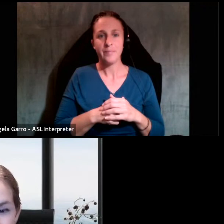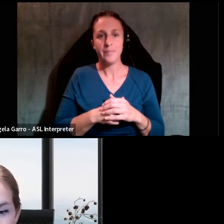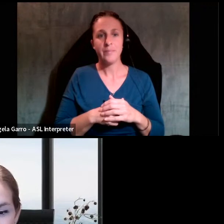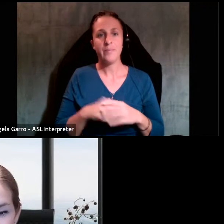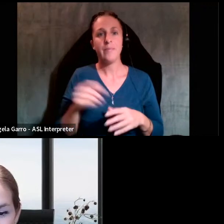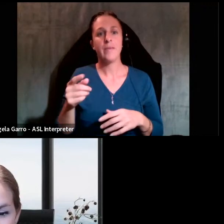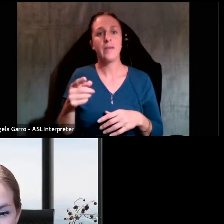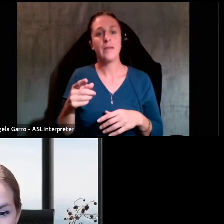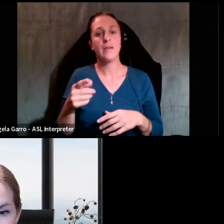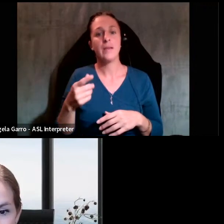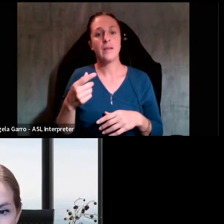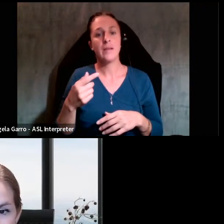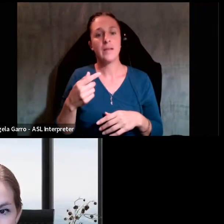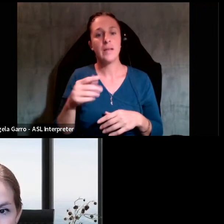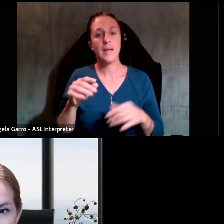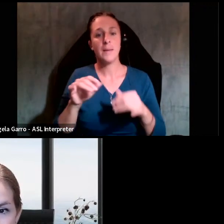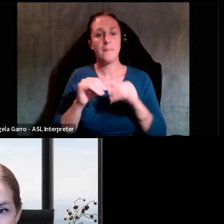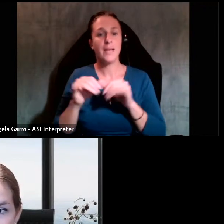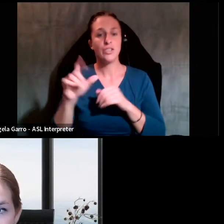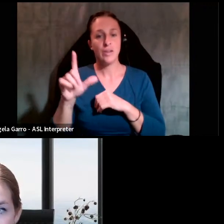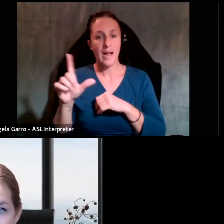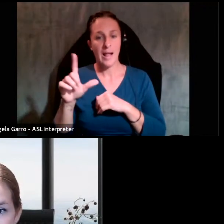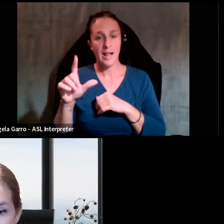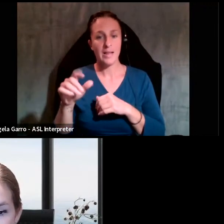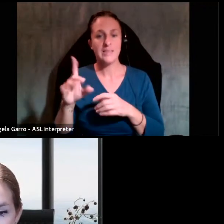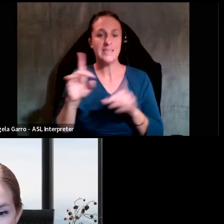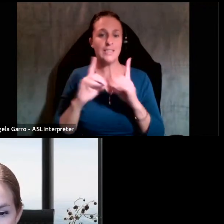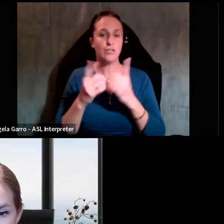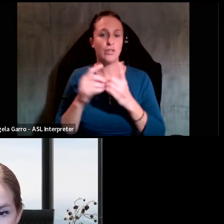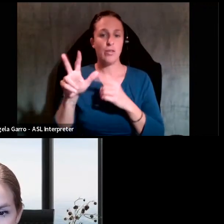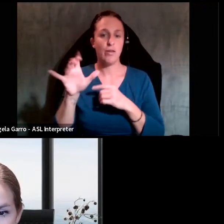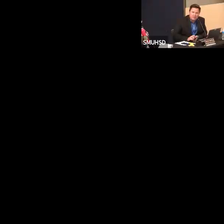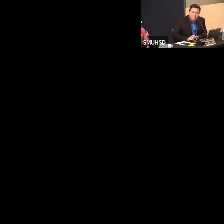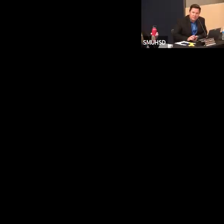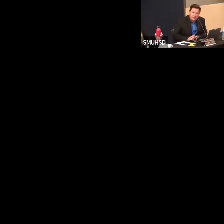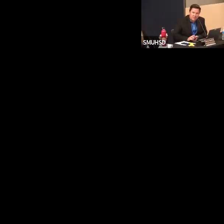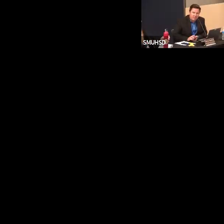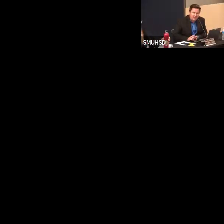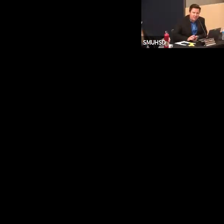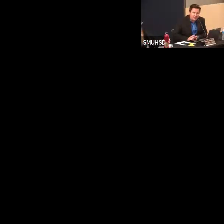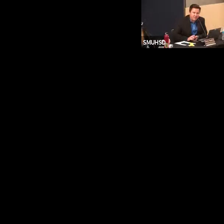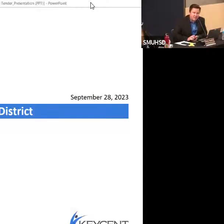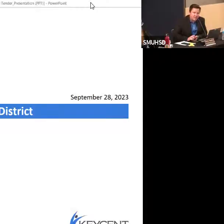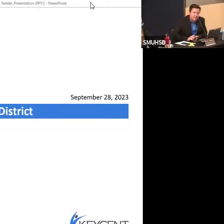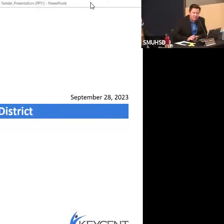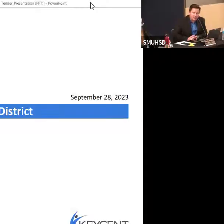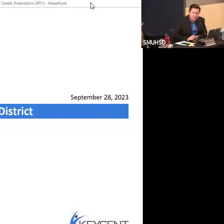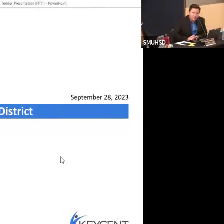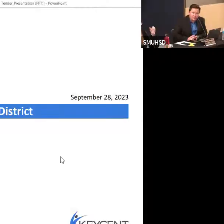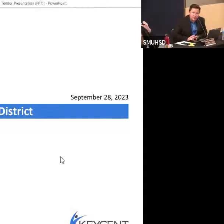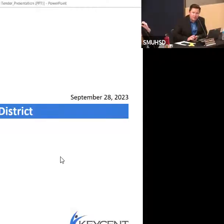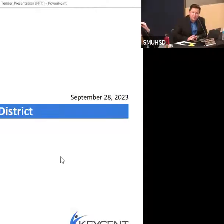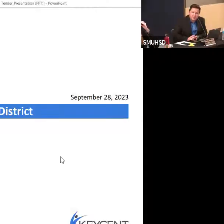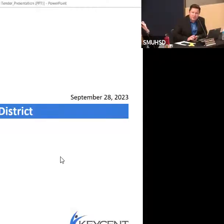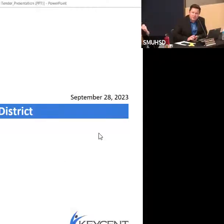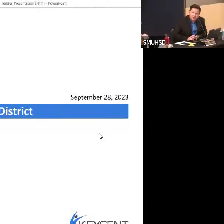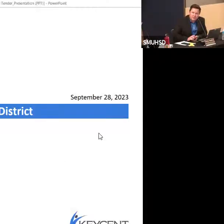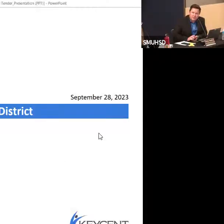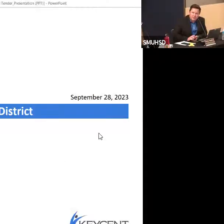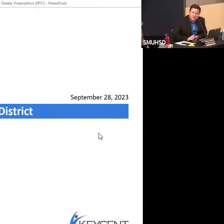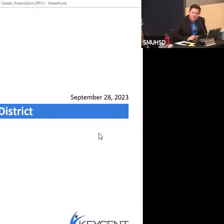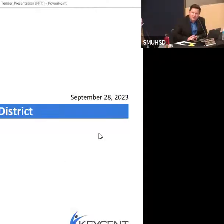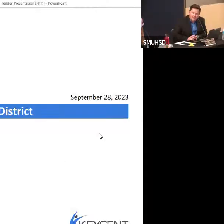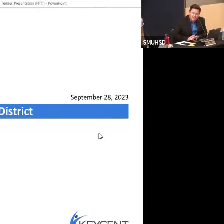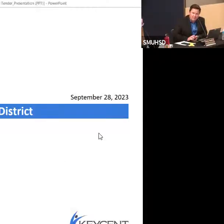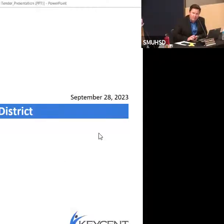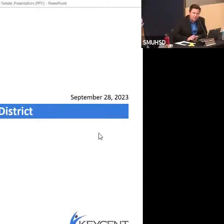So Measure L is the district's $385 million general obligation bond approved in March of 2020